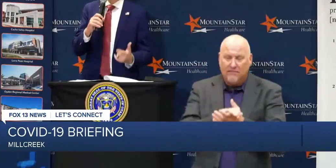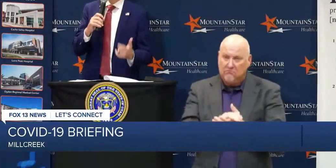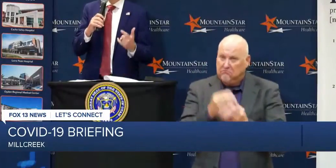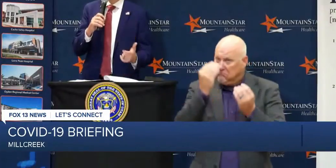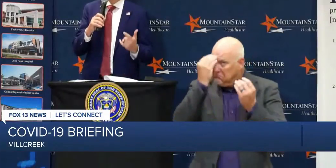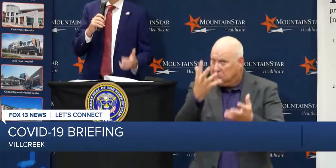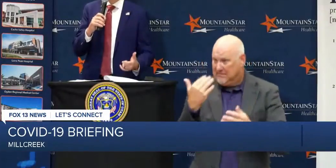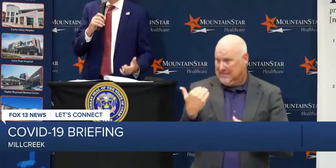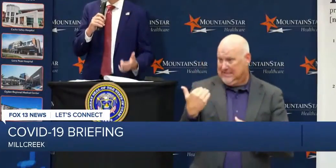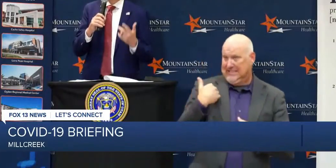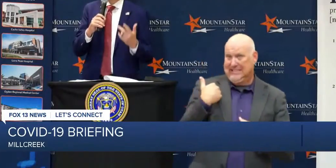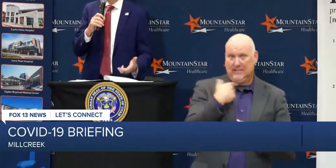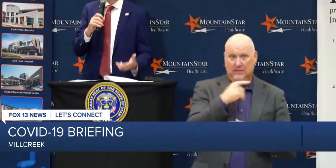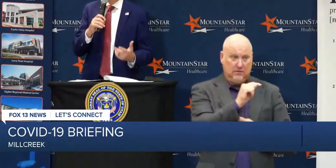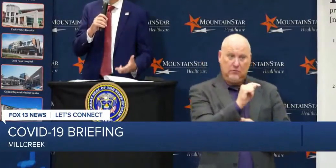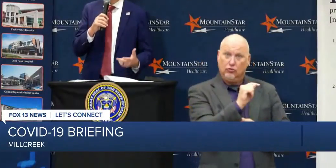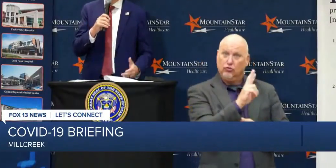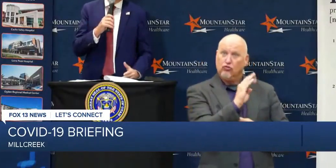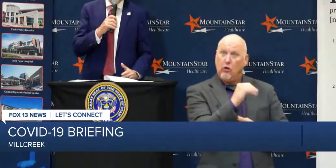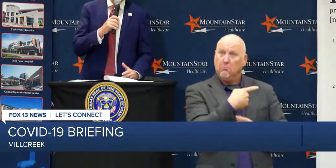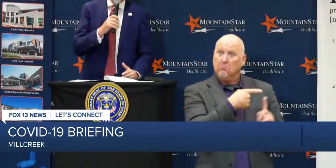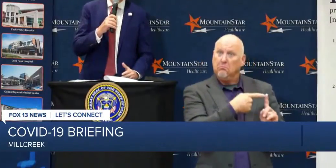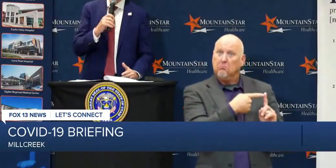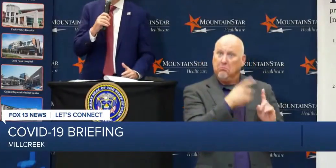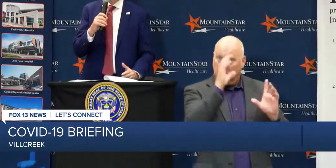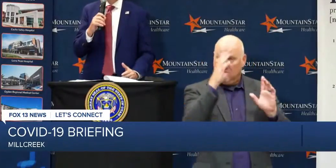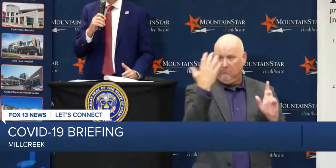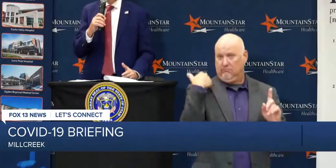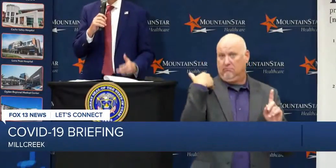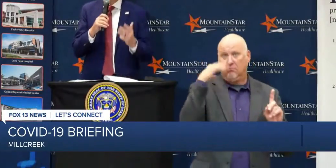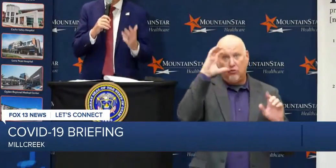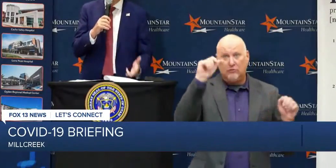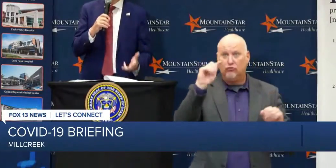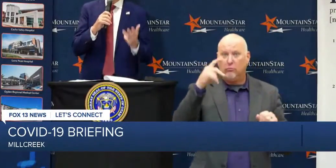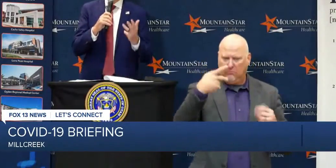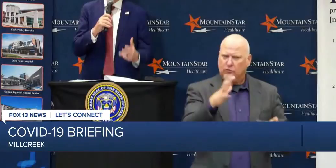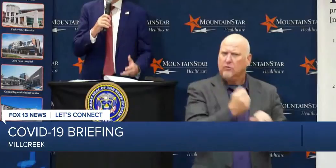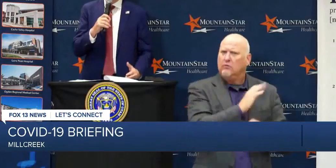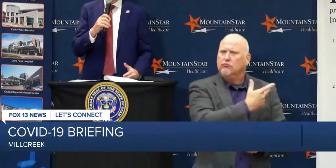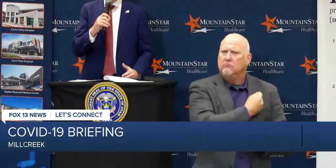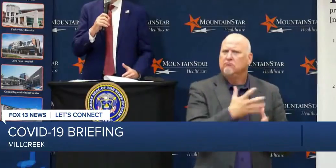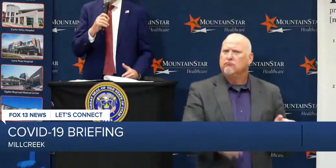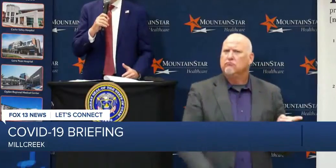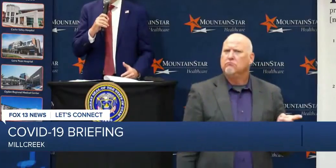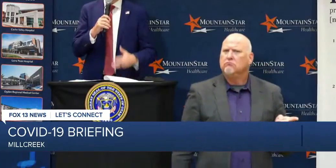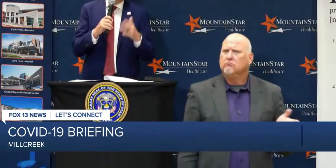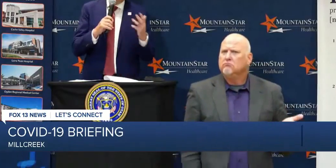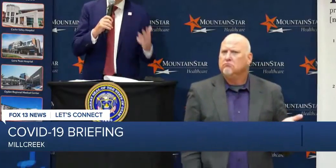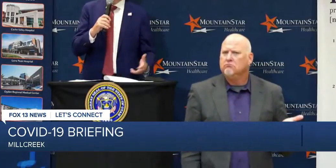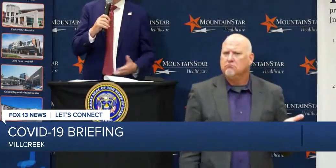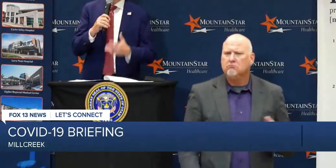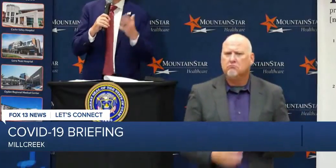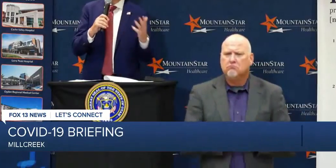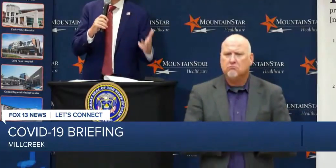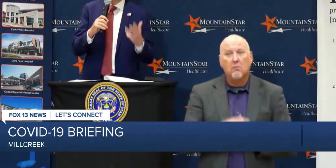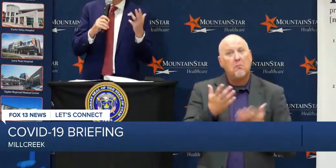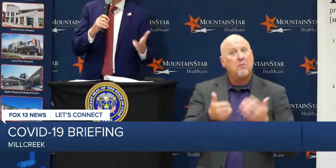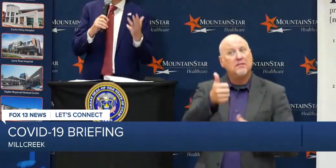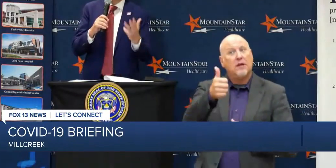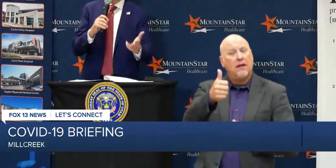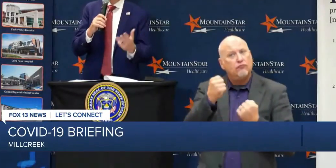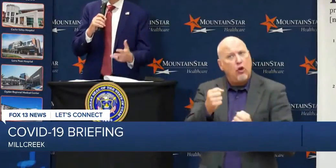who got the vaccine himself, and who has encouraged others to get the vaccine. If you're a Democrat, you believe